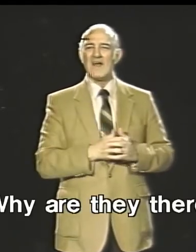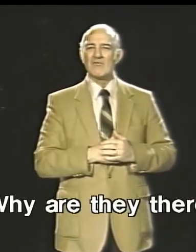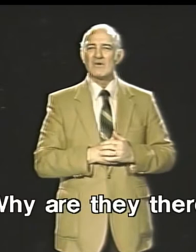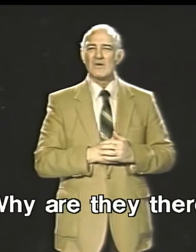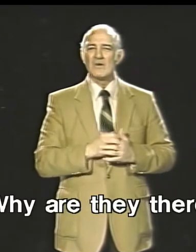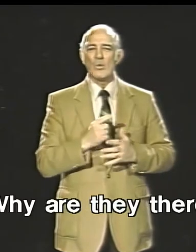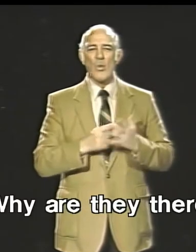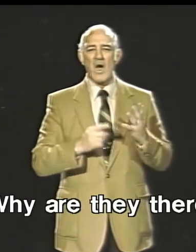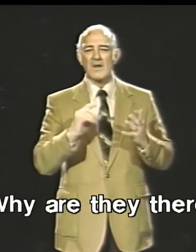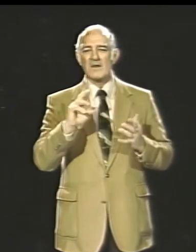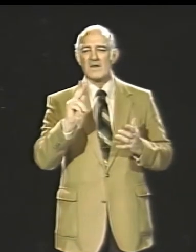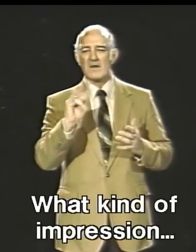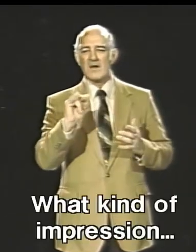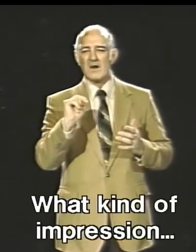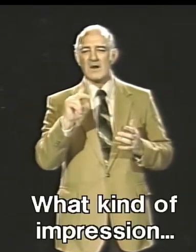there?